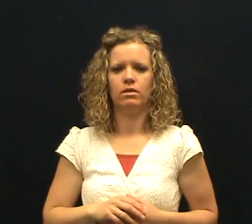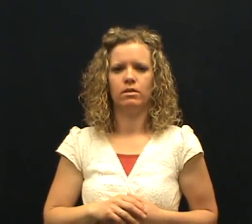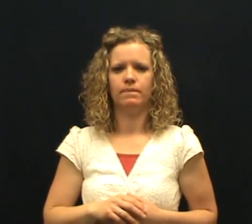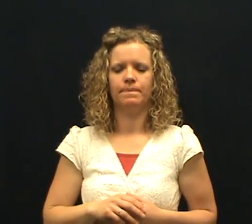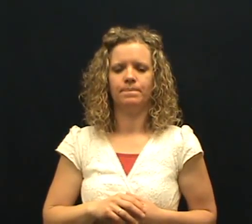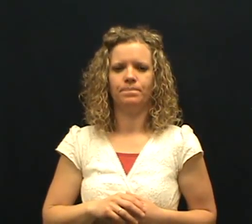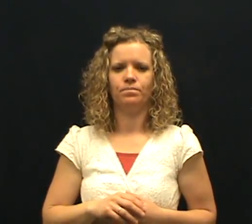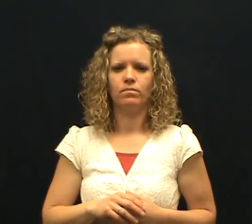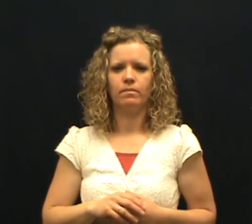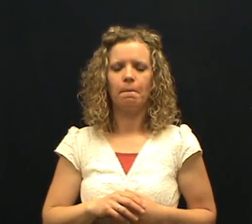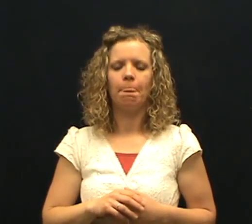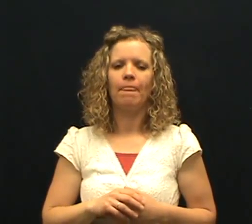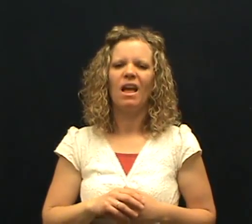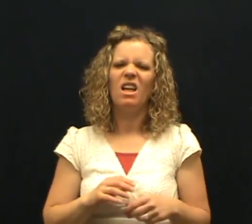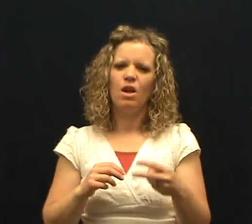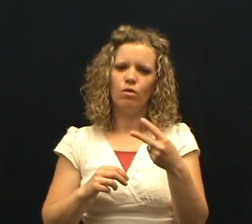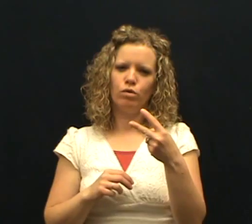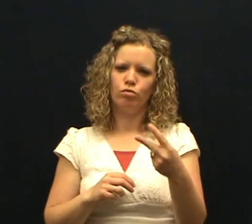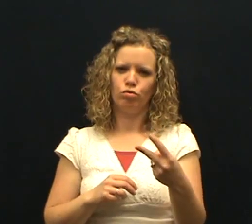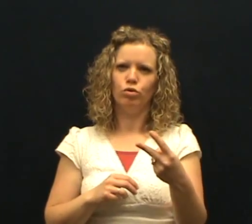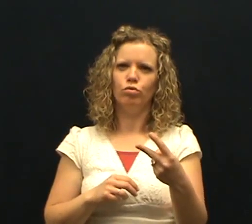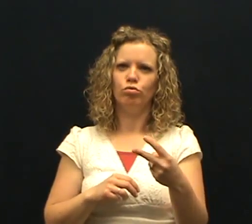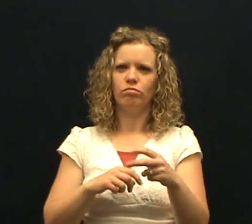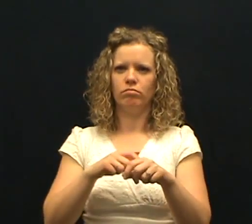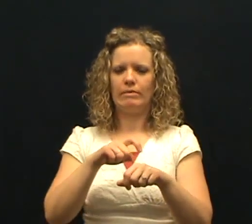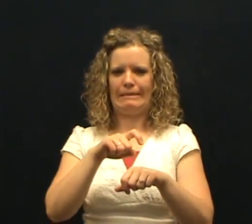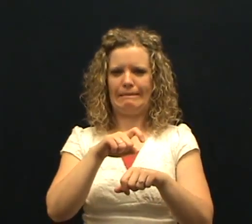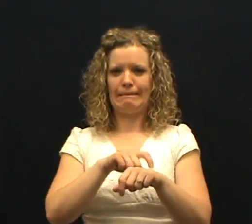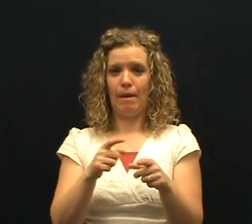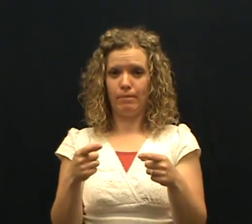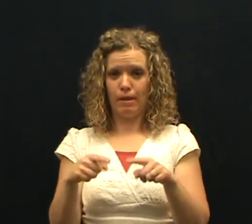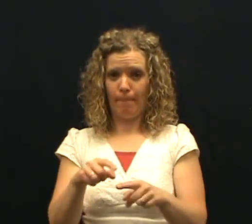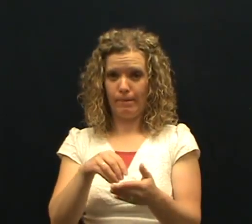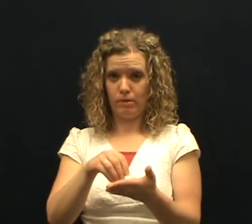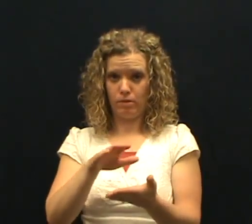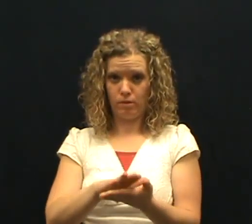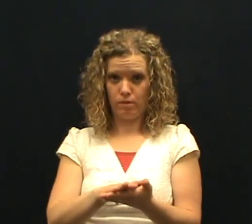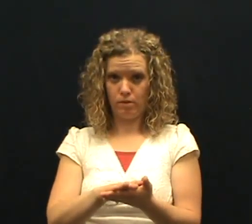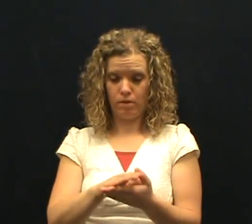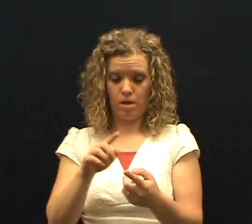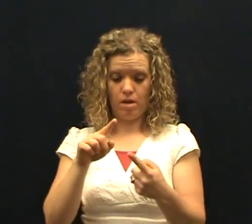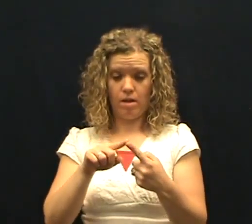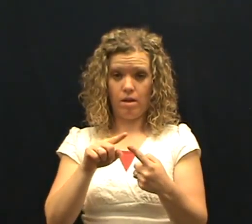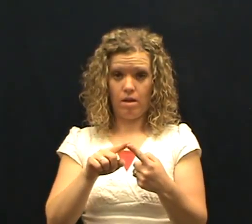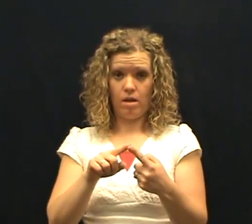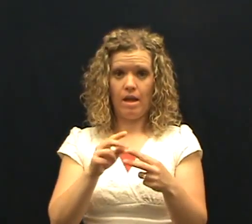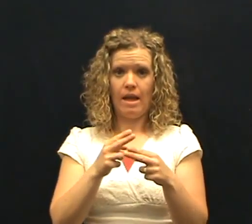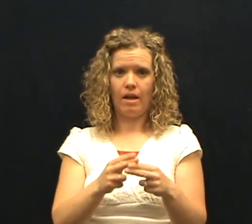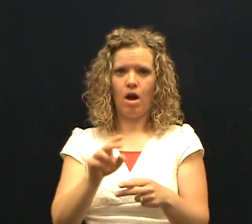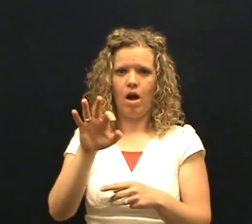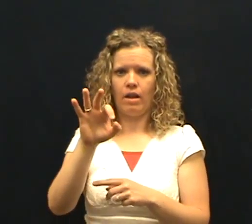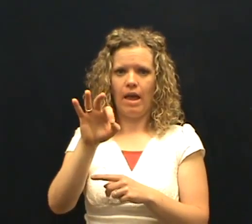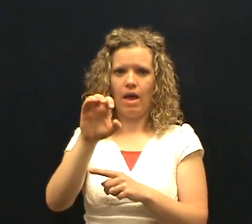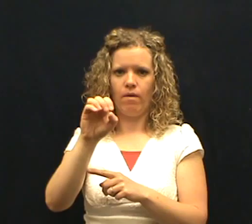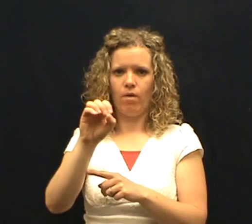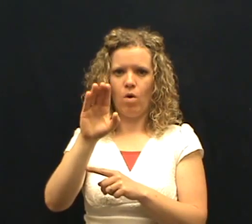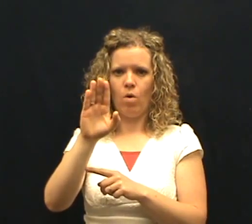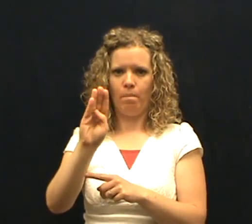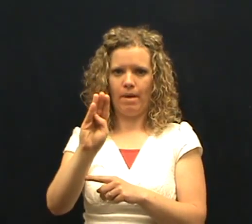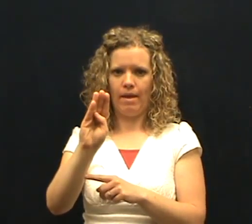sale. And there are two possible times on this. One is called FOB shipping point. FOB stands for